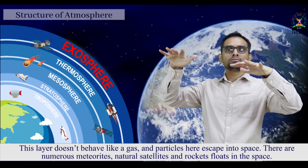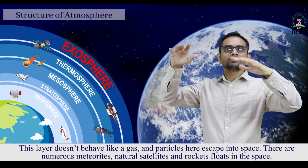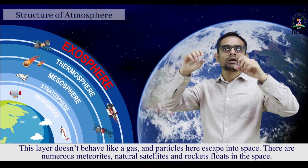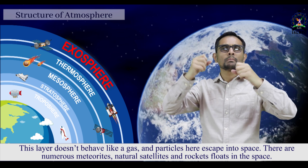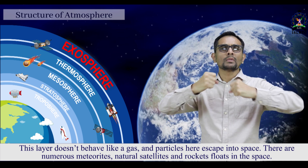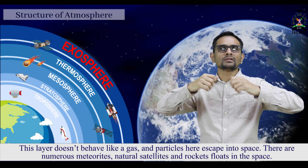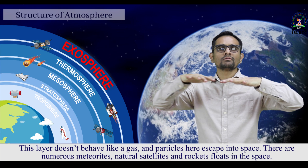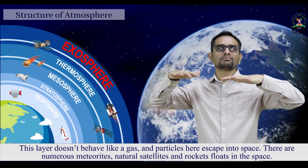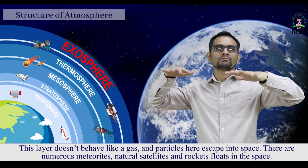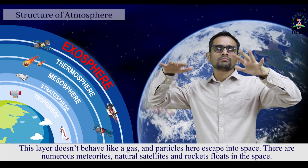the space.